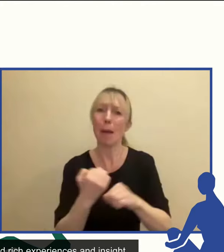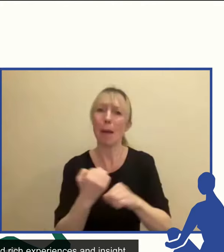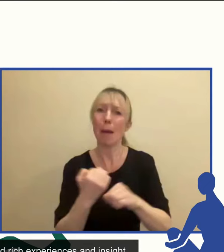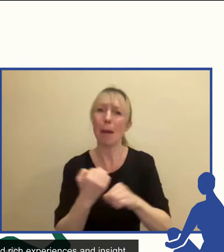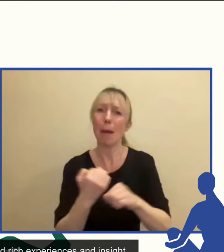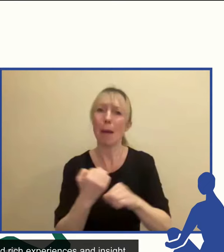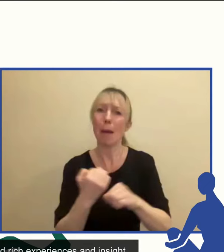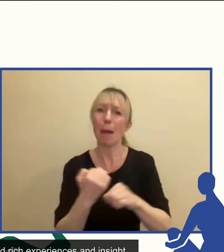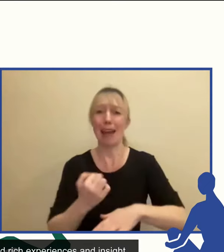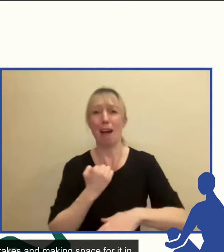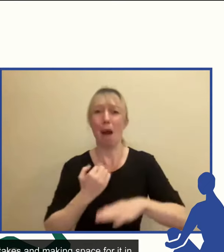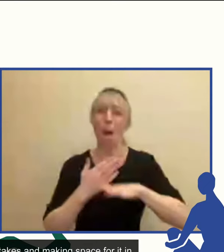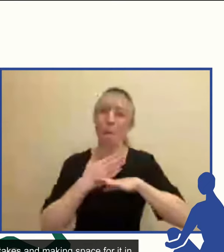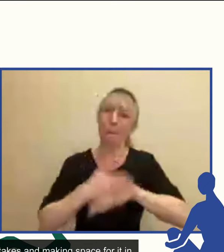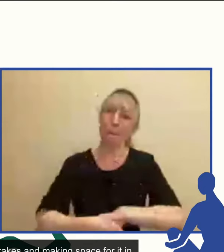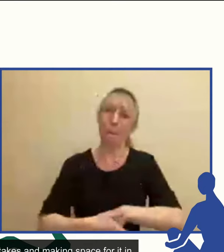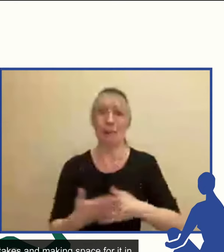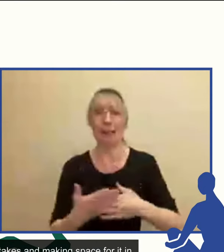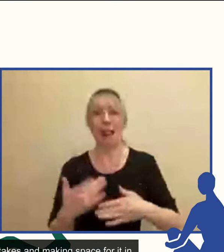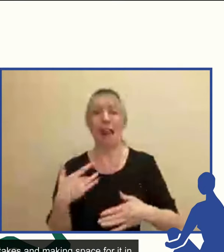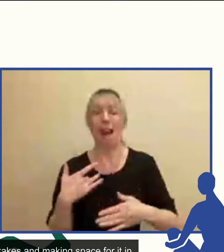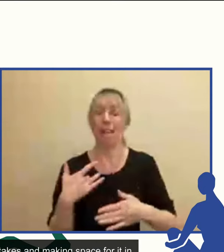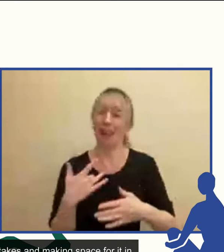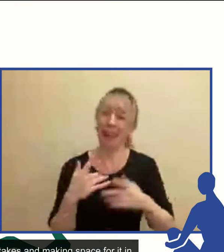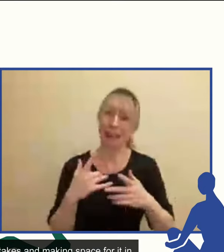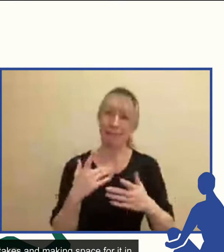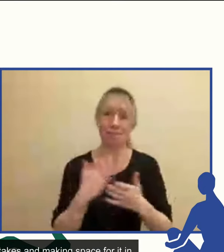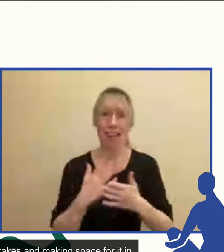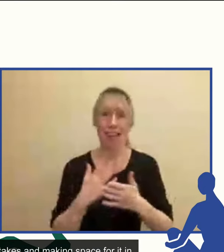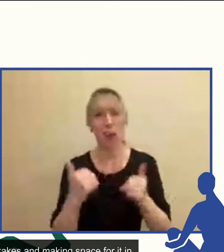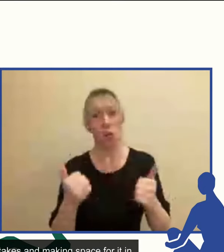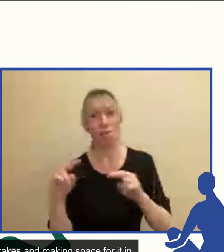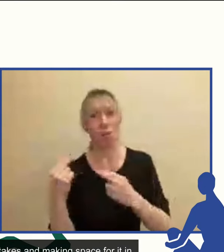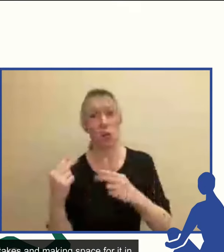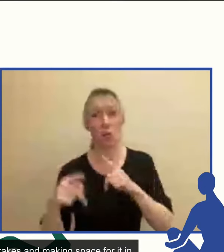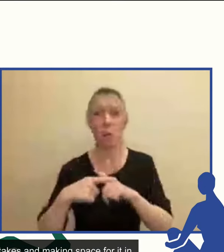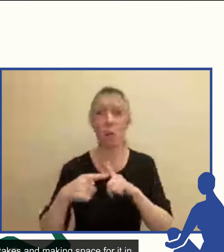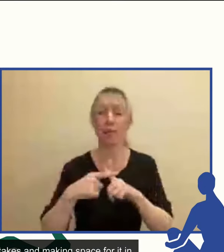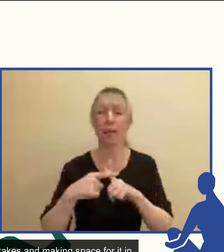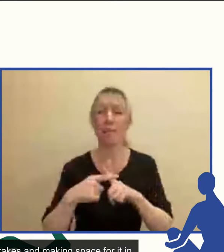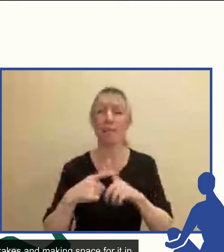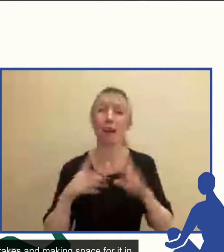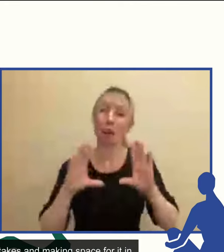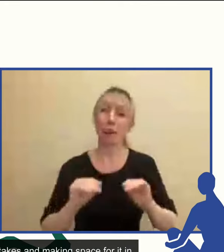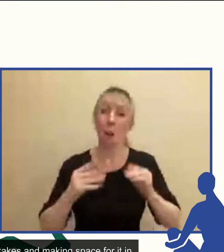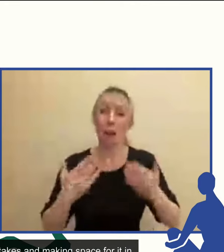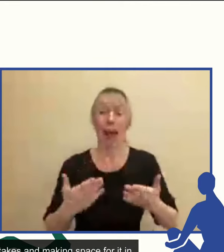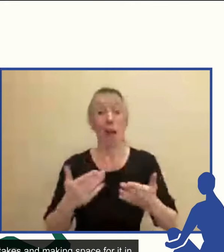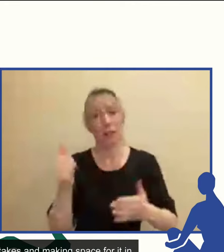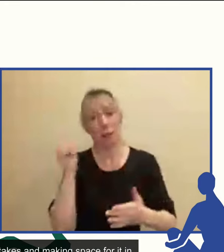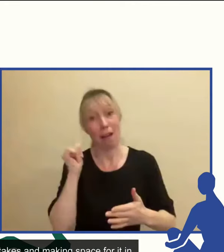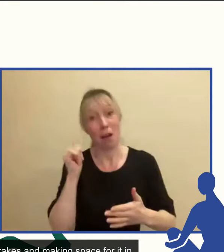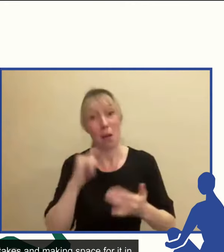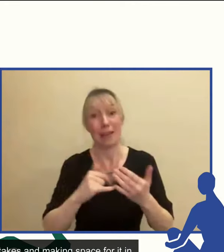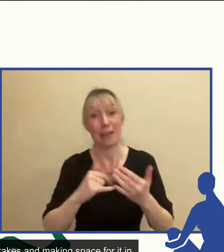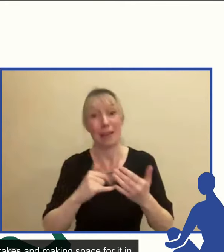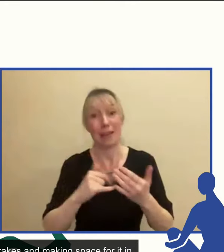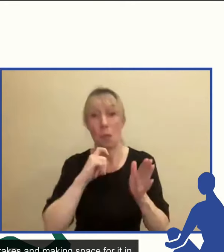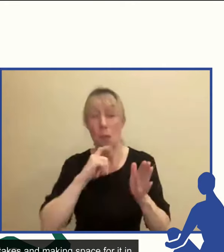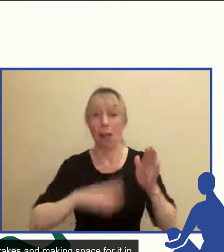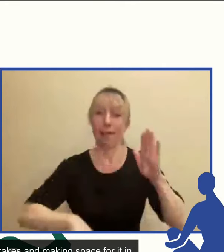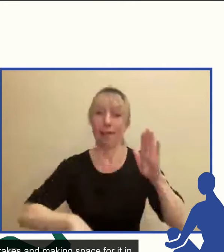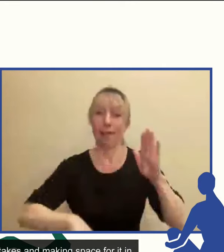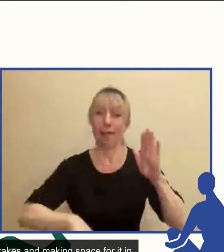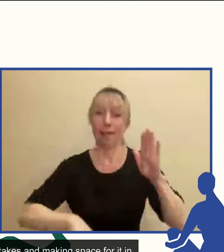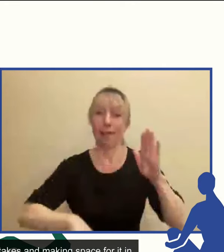It's already had rave reviews from Michael Rosen, Rachel Clark, and Henry Marsh. And I'll stop there because I know Sam is going to give a fuller introduction to